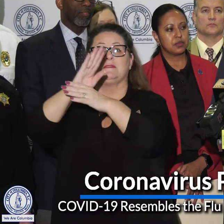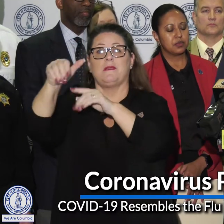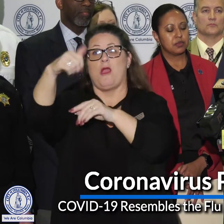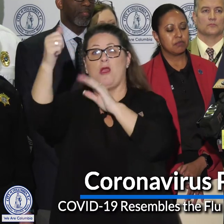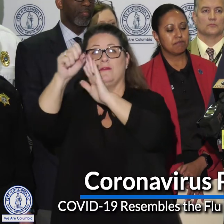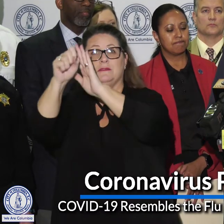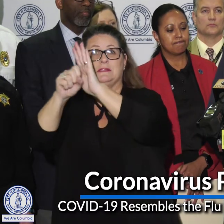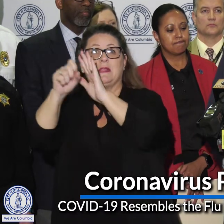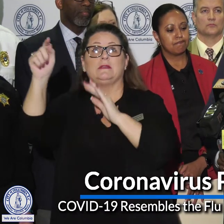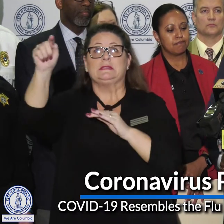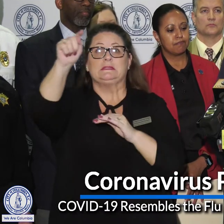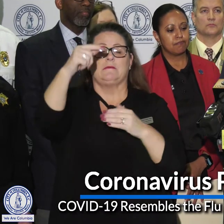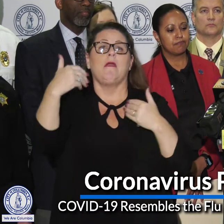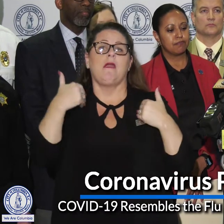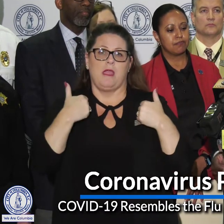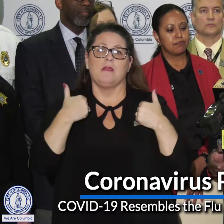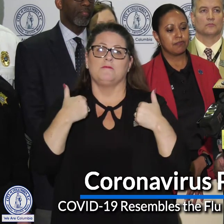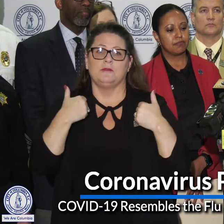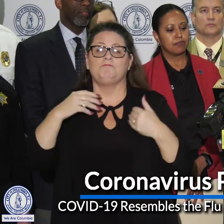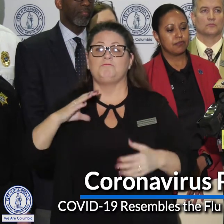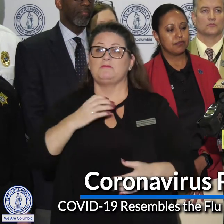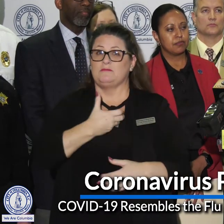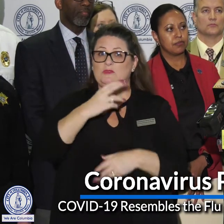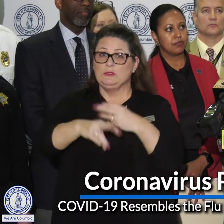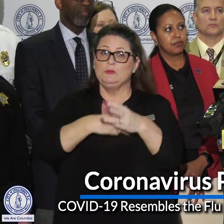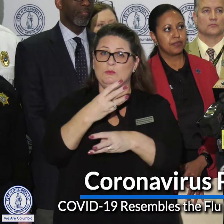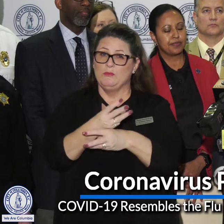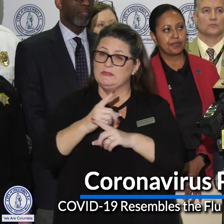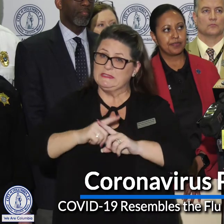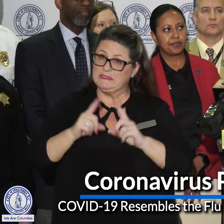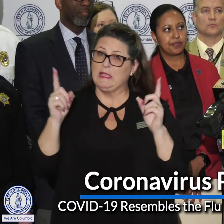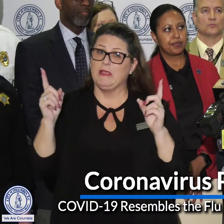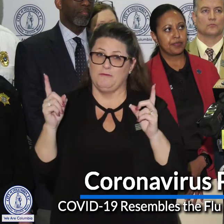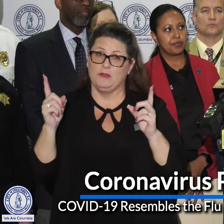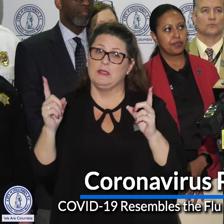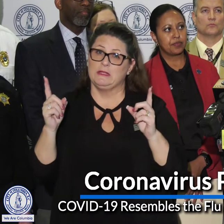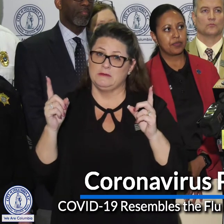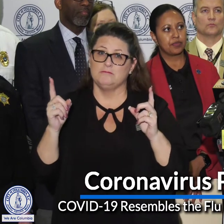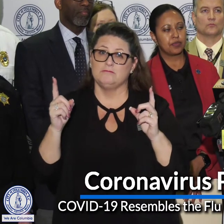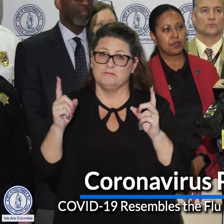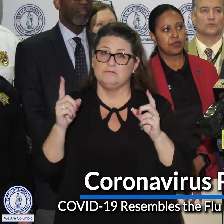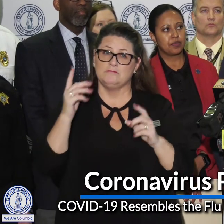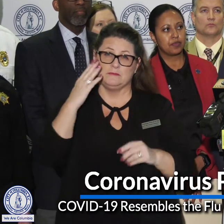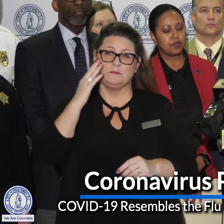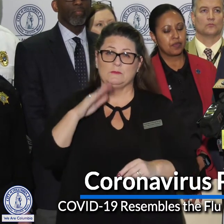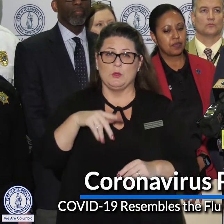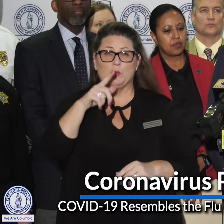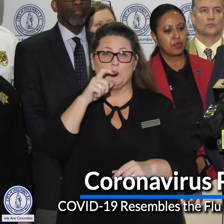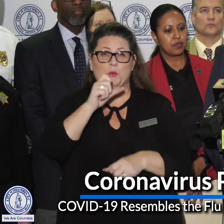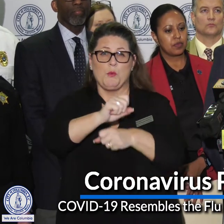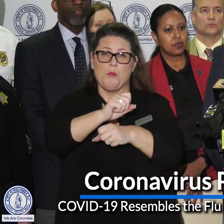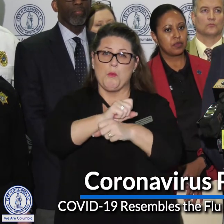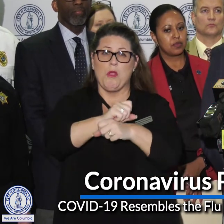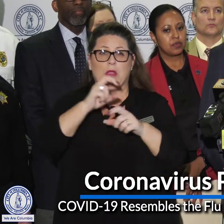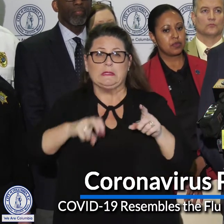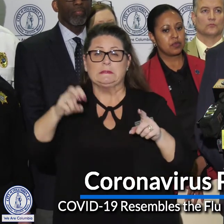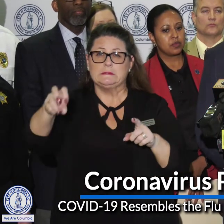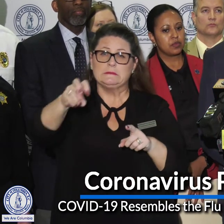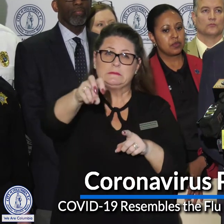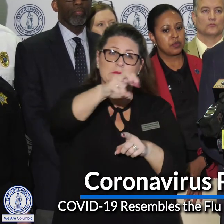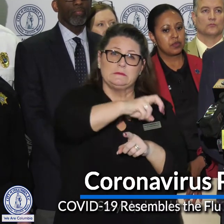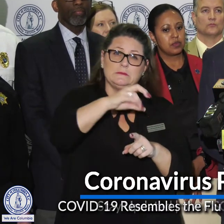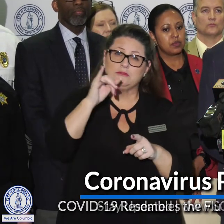are fortified. We live in a very different world right now as well with a number of gig workers, people who work from job to job, who